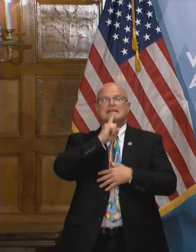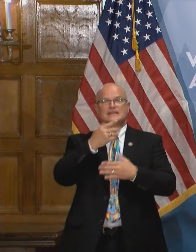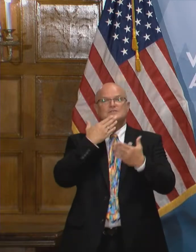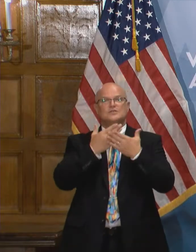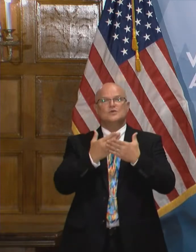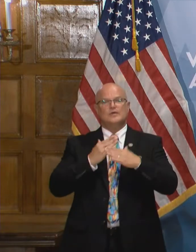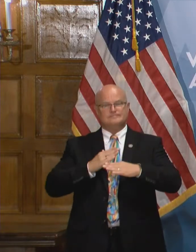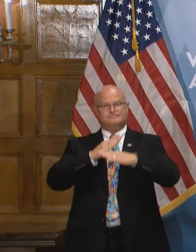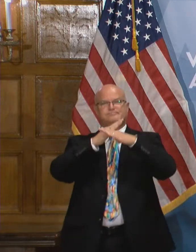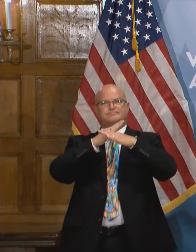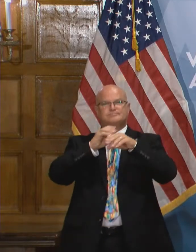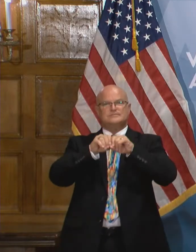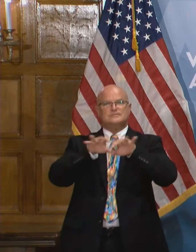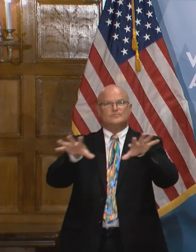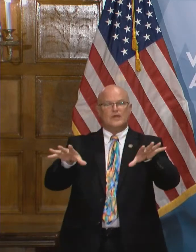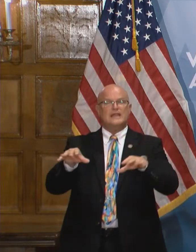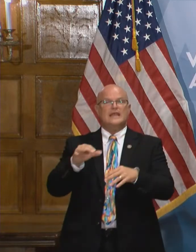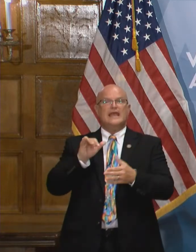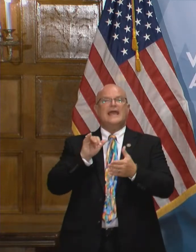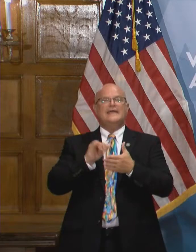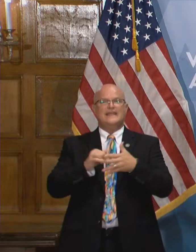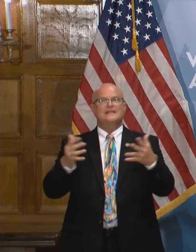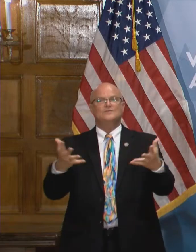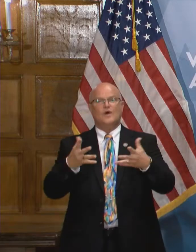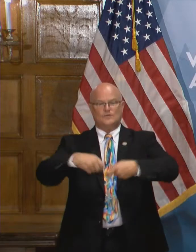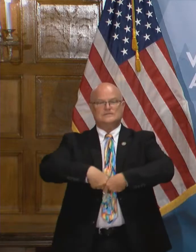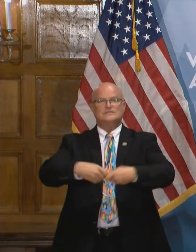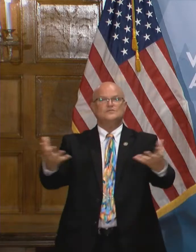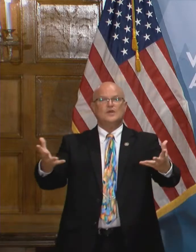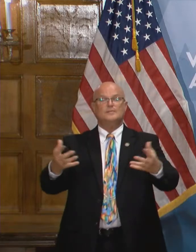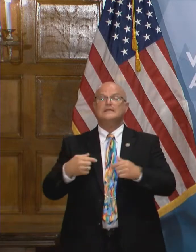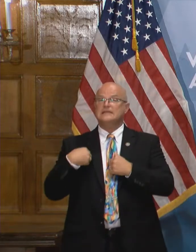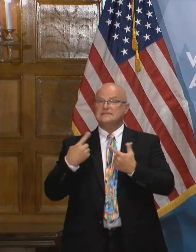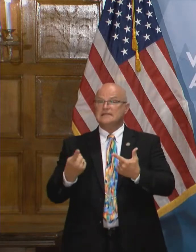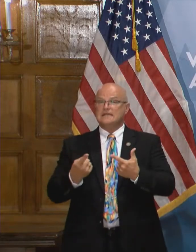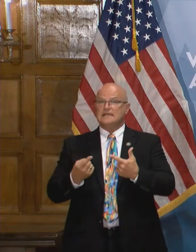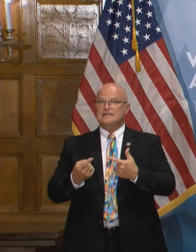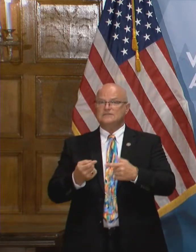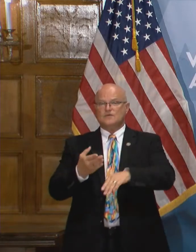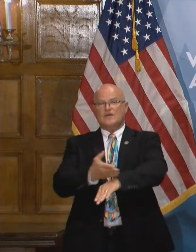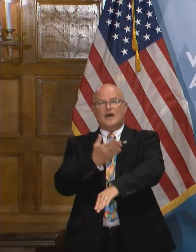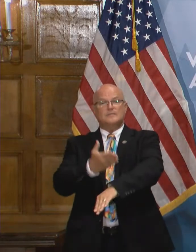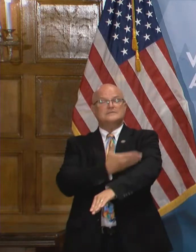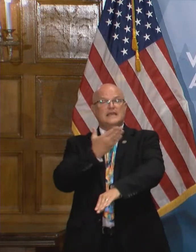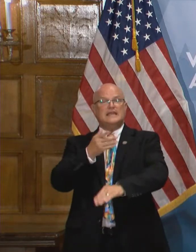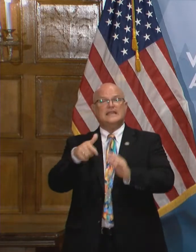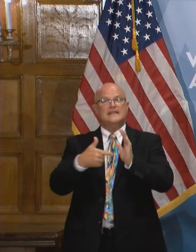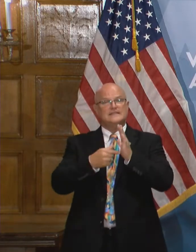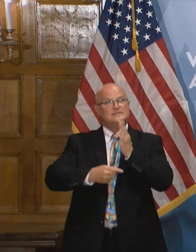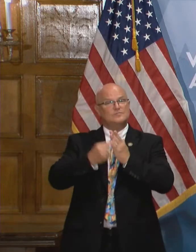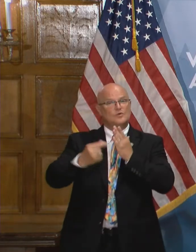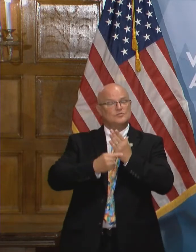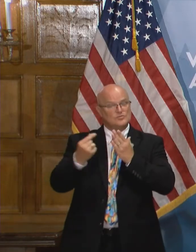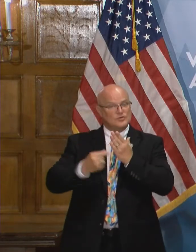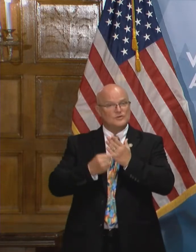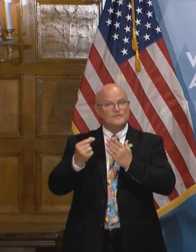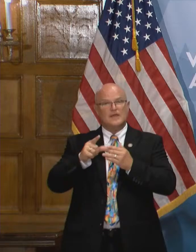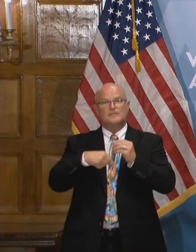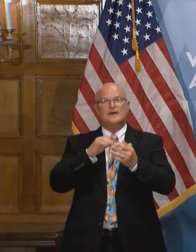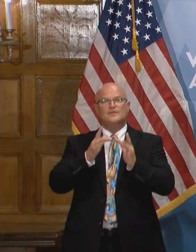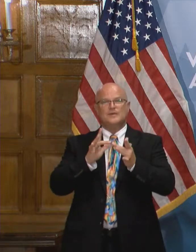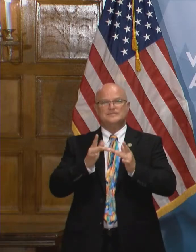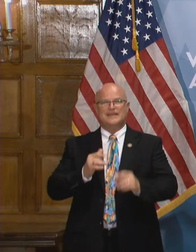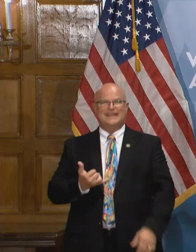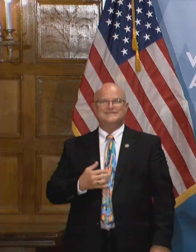good way to prevent the spread, and that is what was distributed. We have since updated, or in the process of updating, the actual document on our